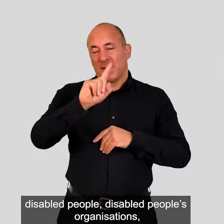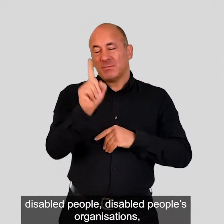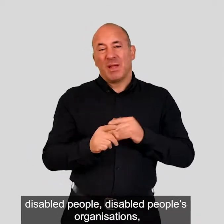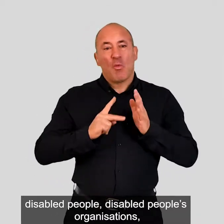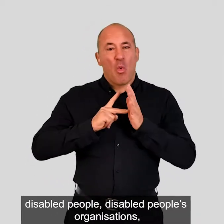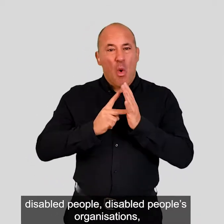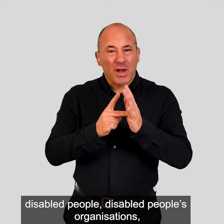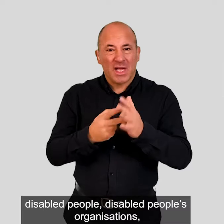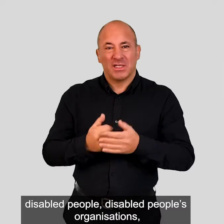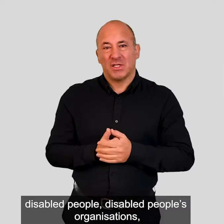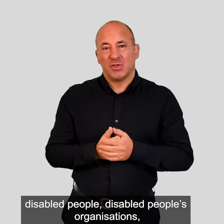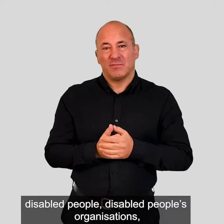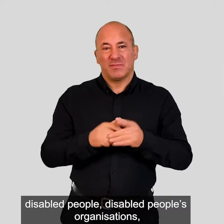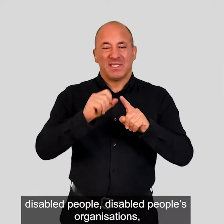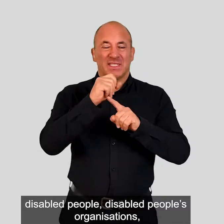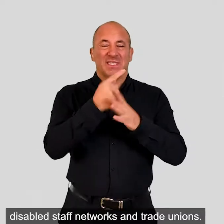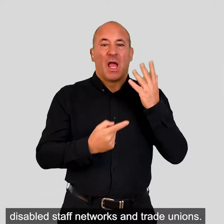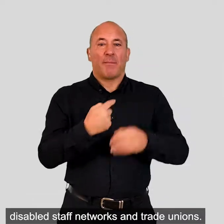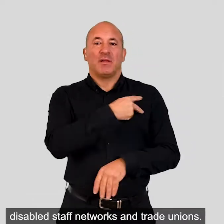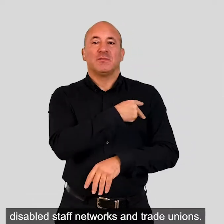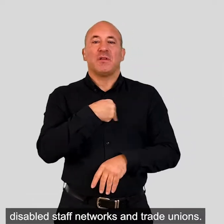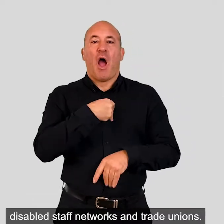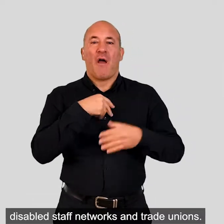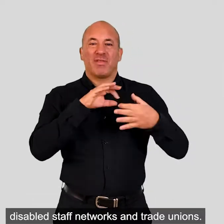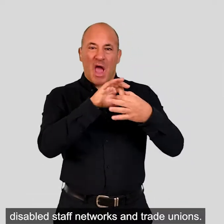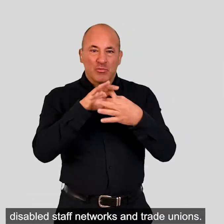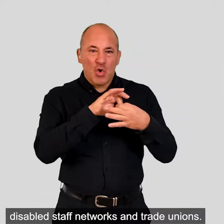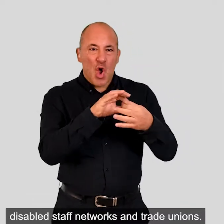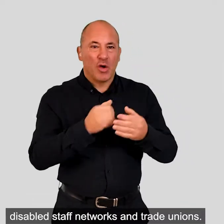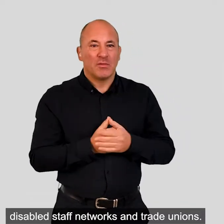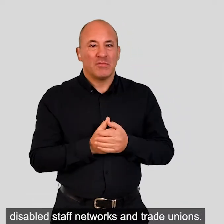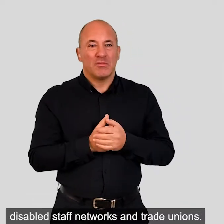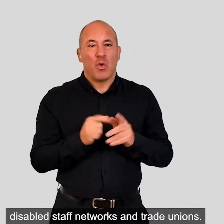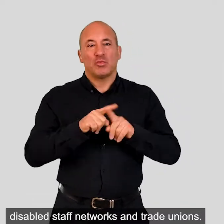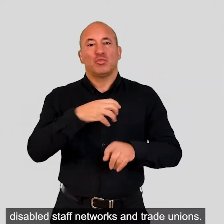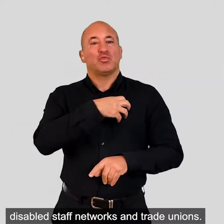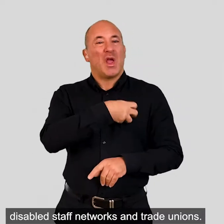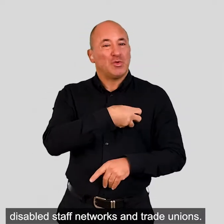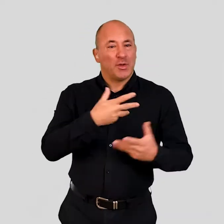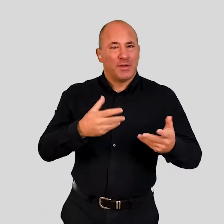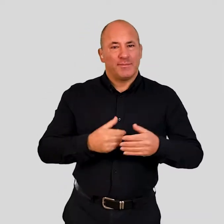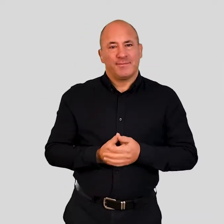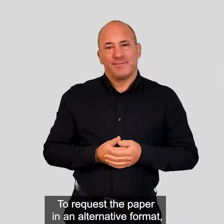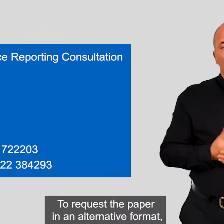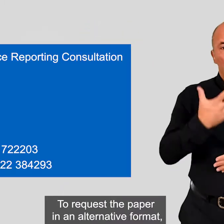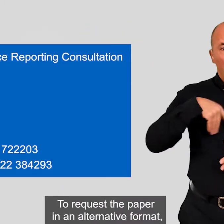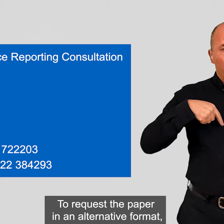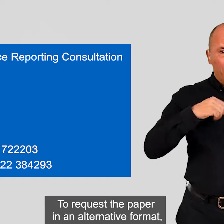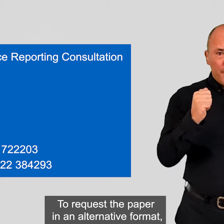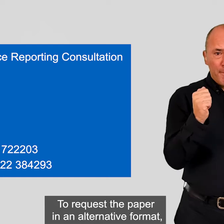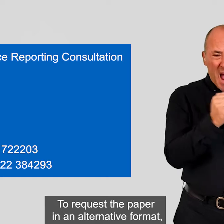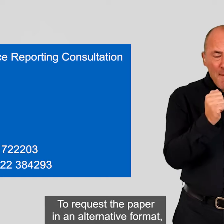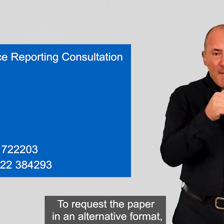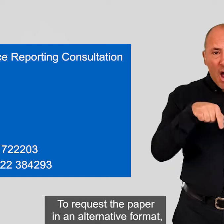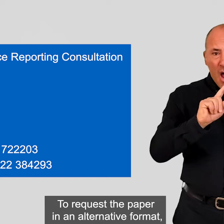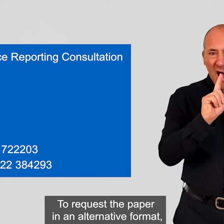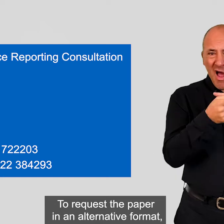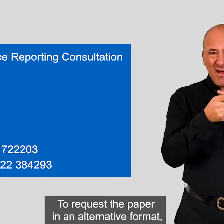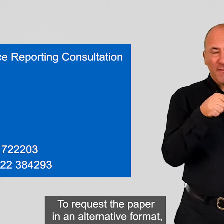people's organisations, disabled staff networks and trade unions. To request the paper in an